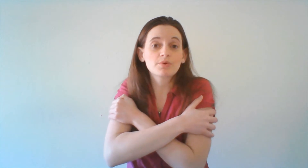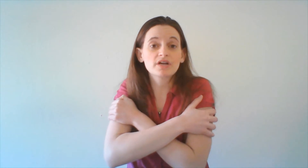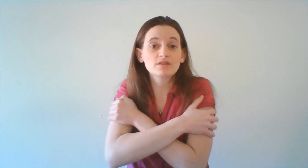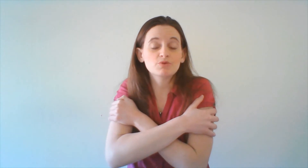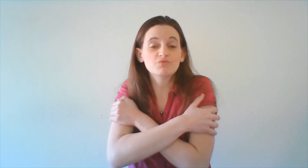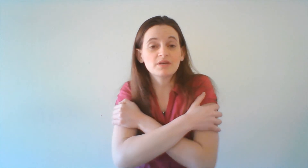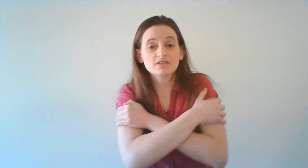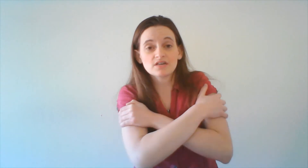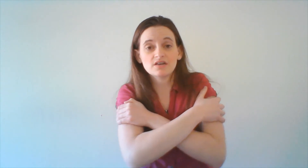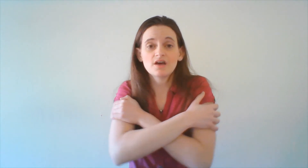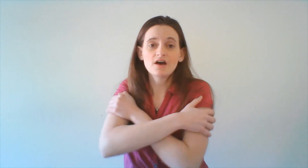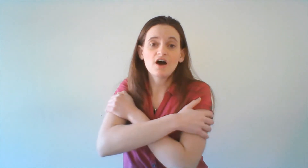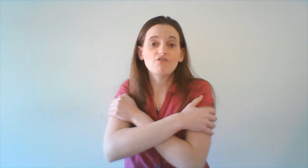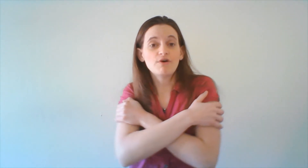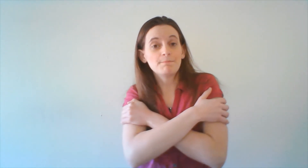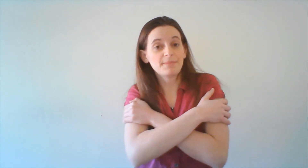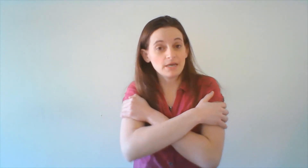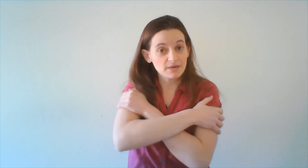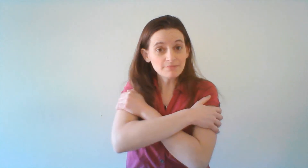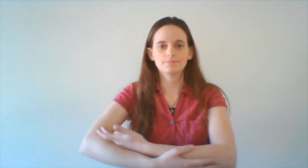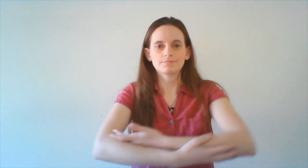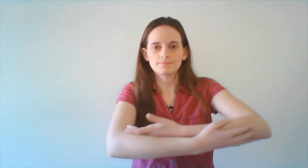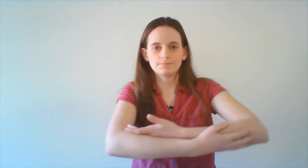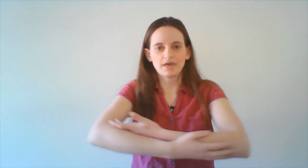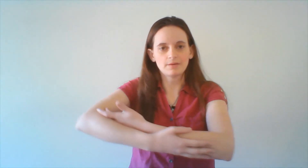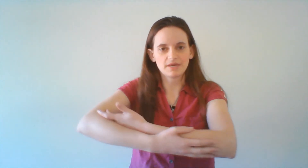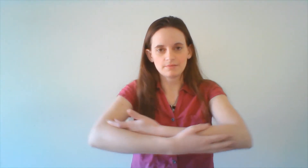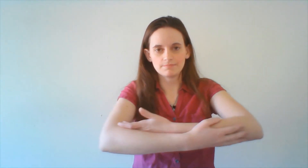incorporating the movement of baby, baby.